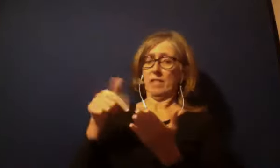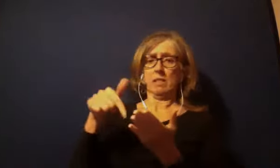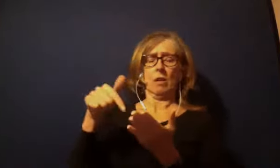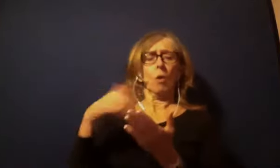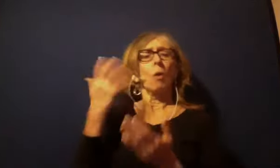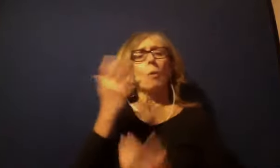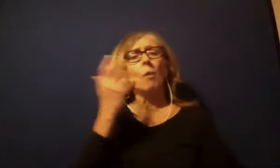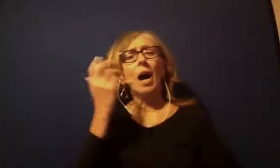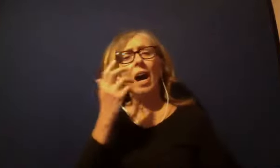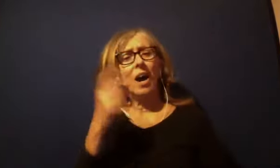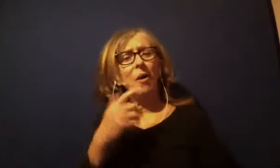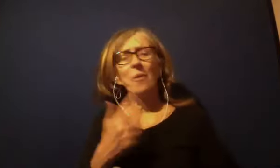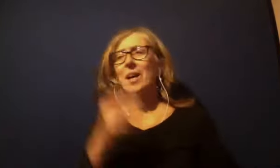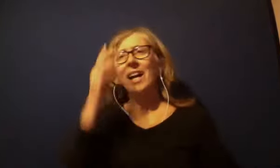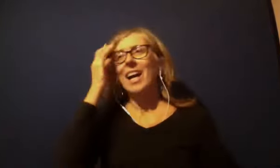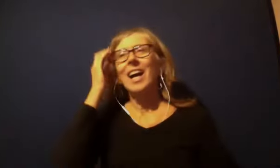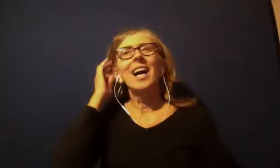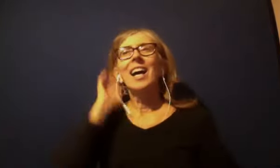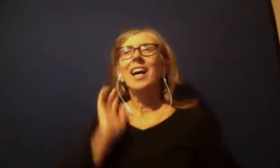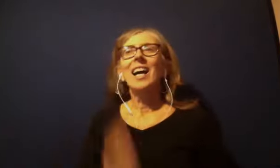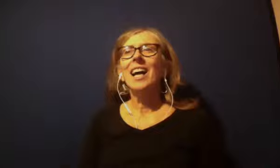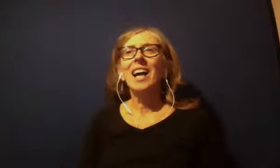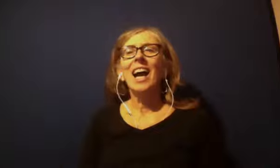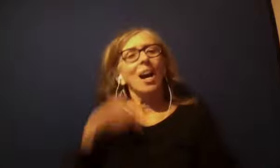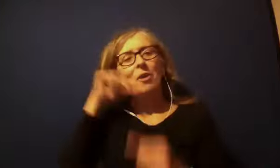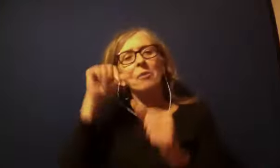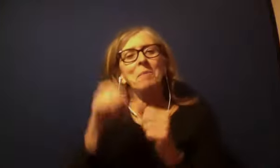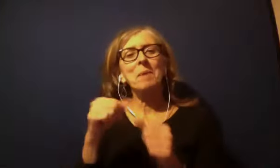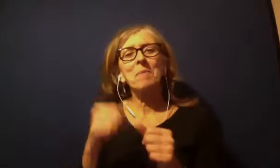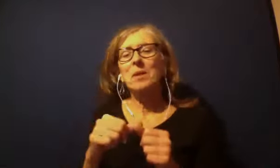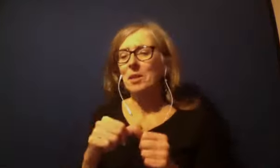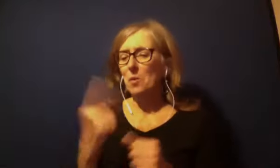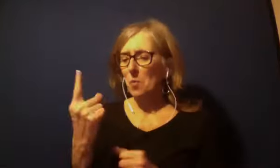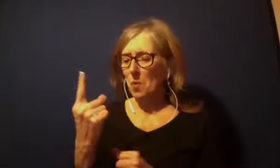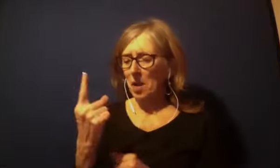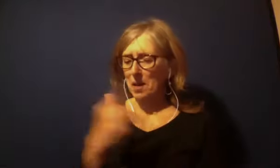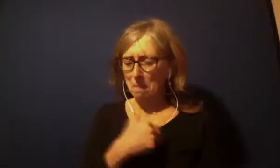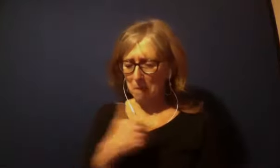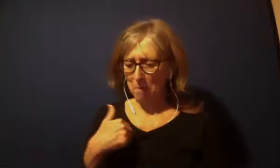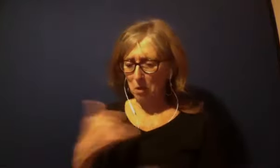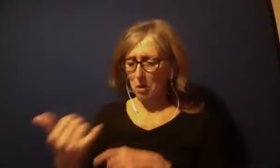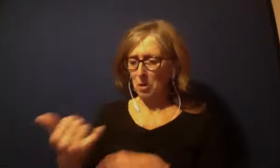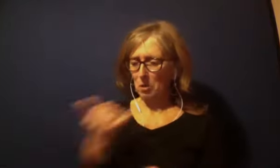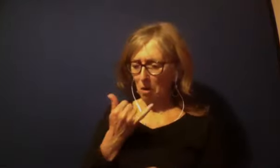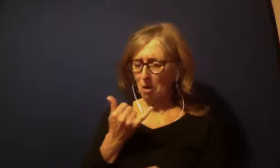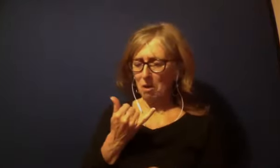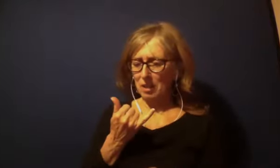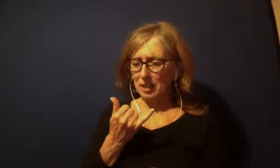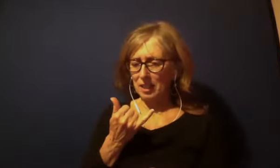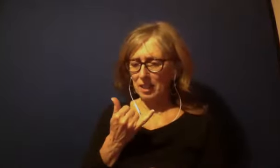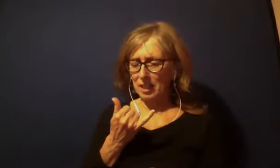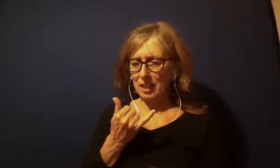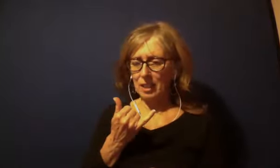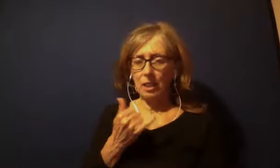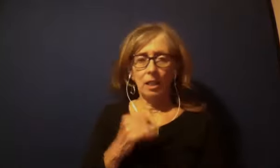absolutely magnificent. I can even remember when, one of the members had called me early doors, like I was just a broken